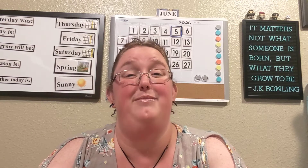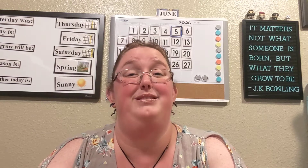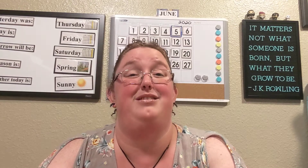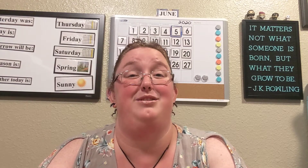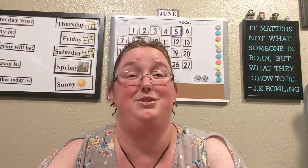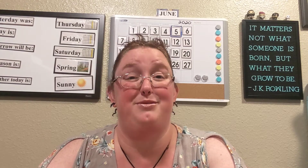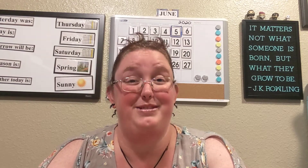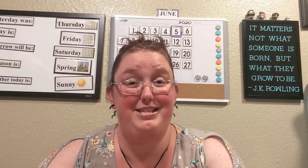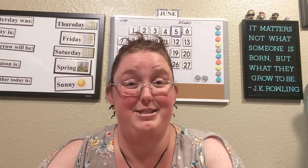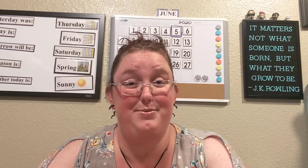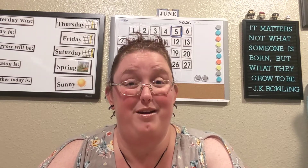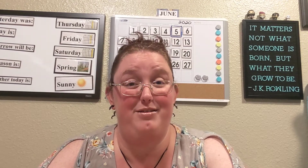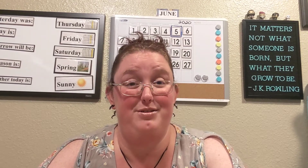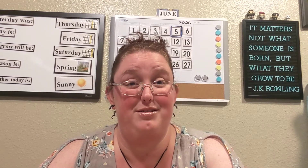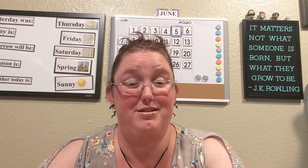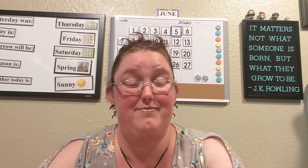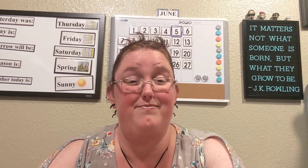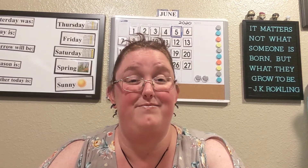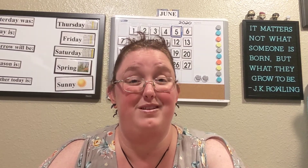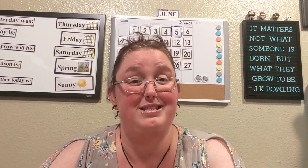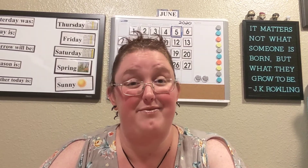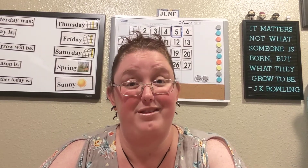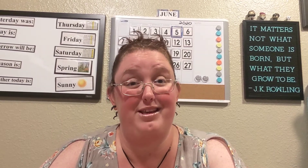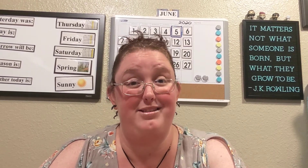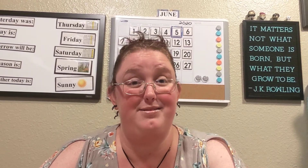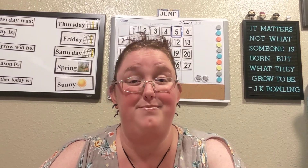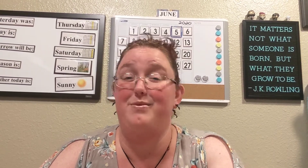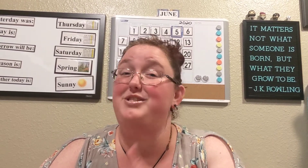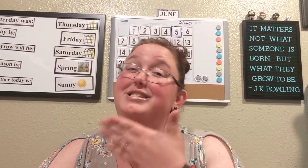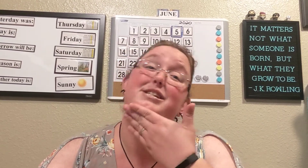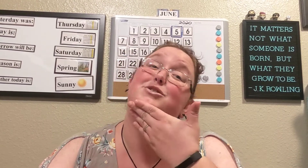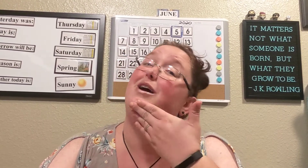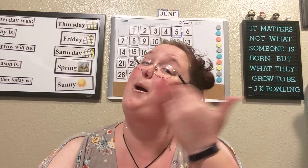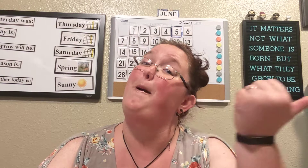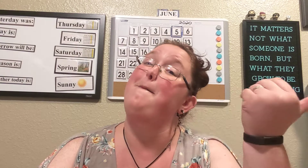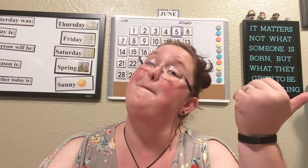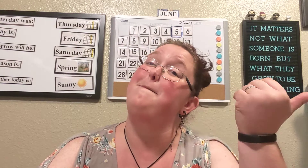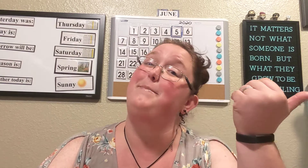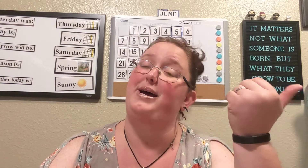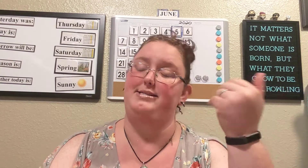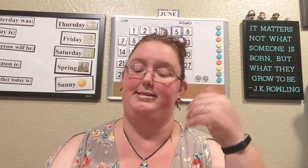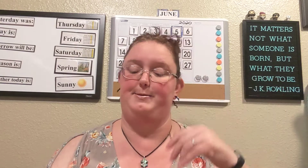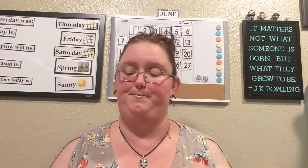depends on the circumstances we're under, lots of different things. We just need to try our best.